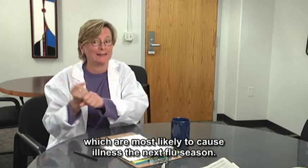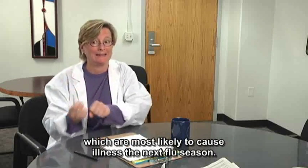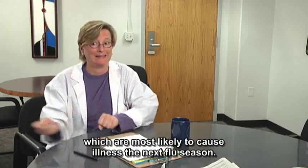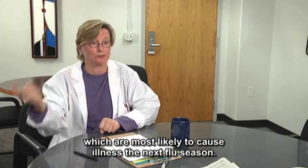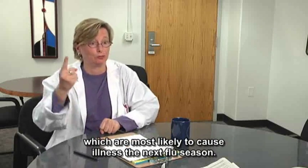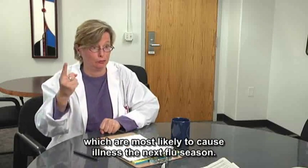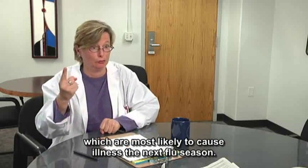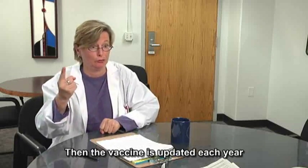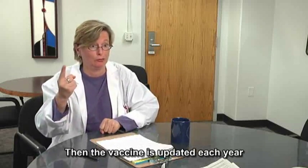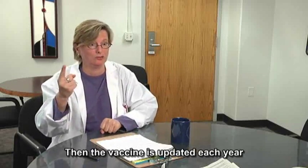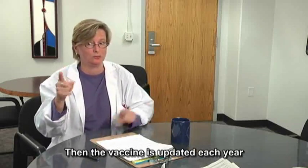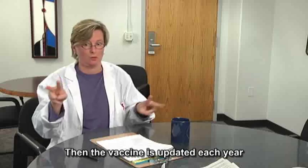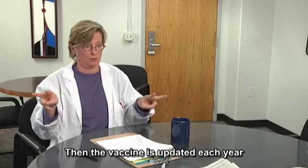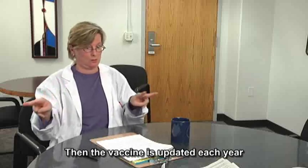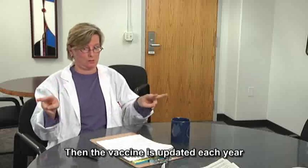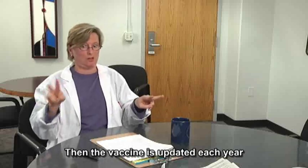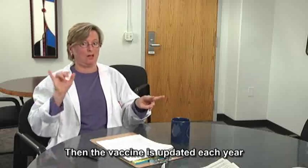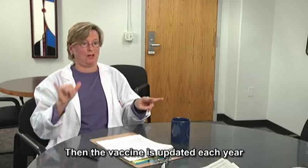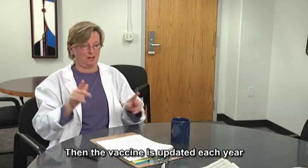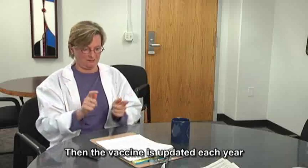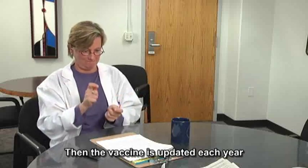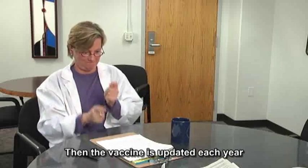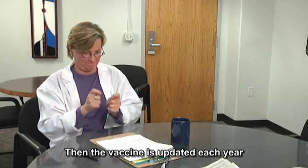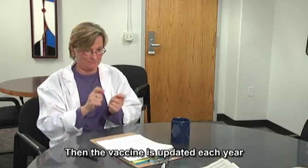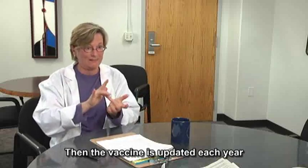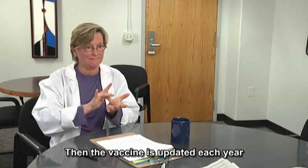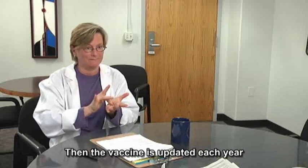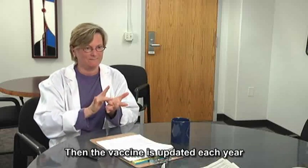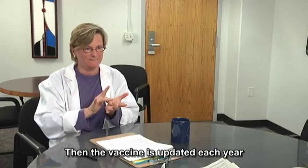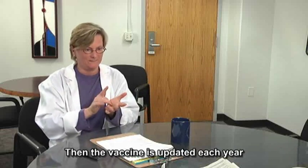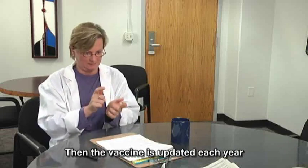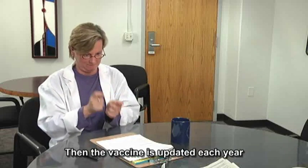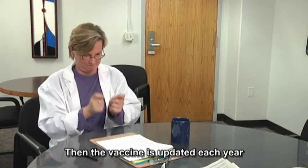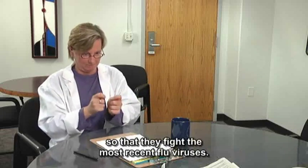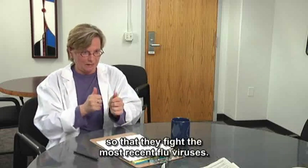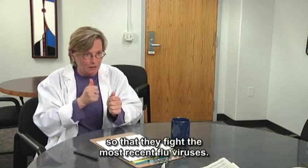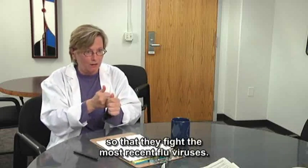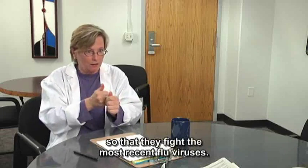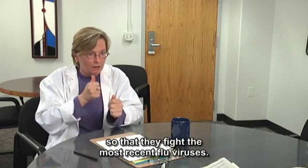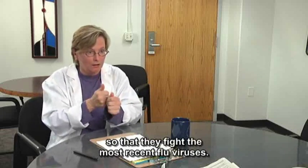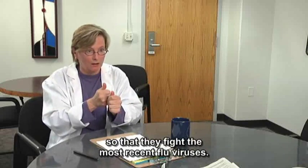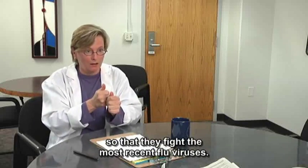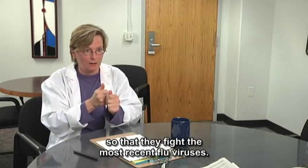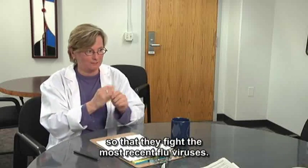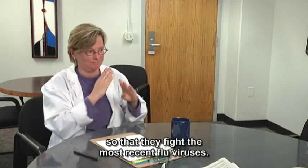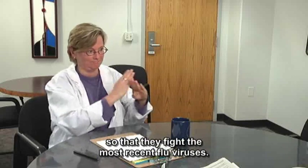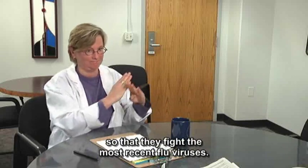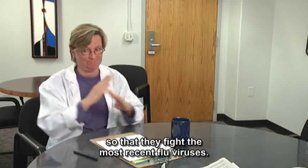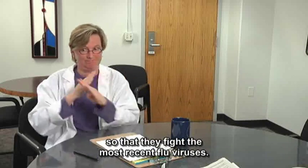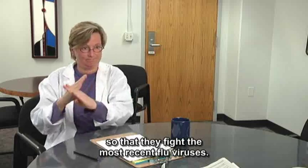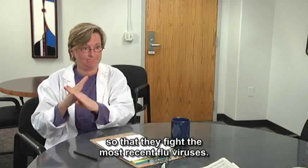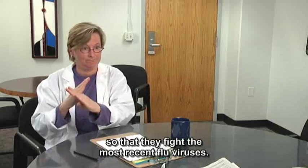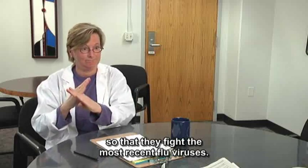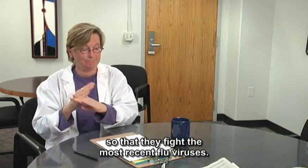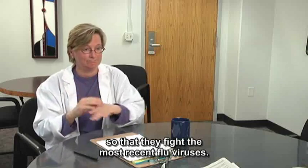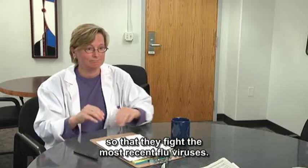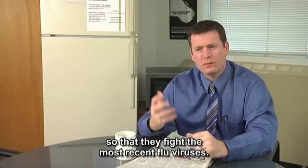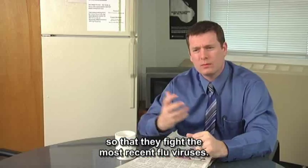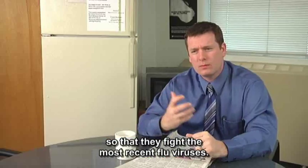Then the vaccine is updated each year so that they fight the most recent flu viruses. Wow,